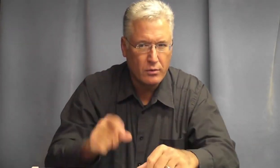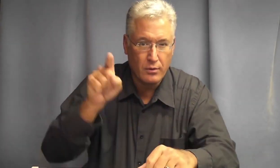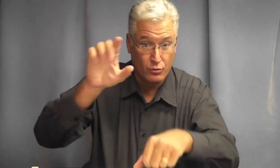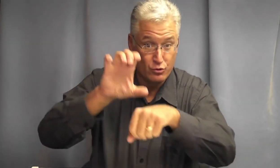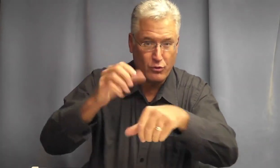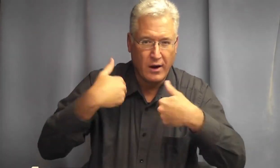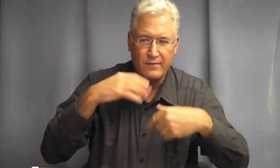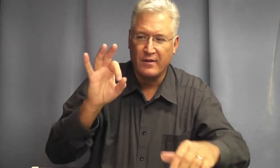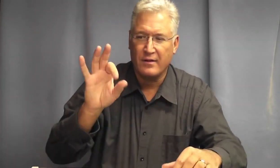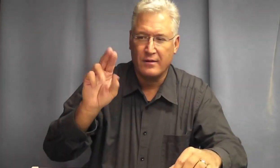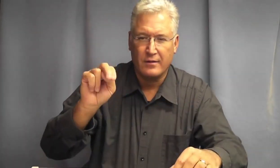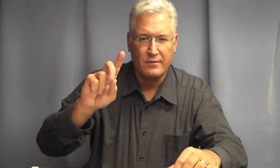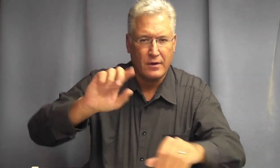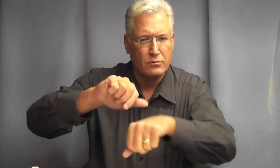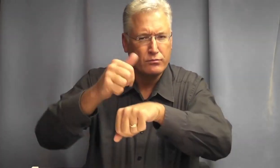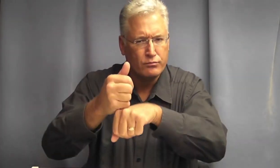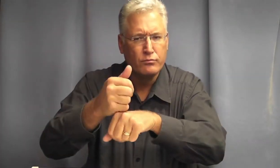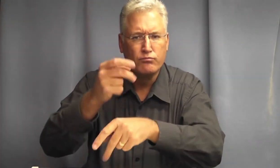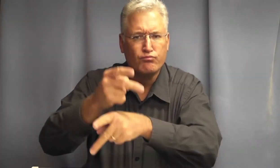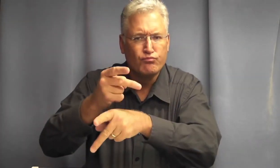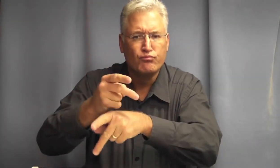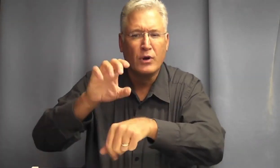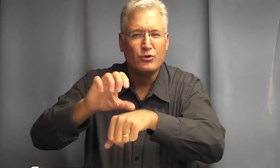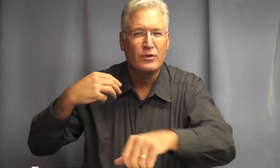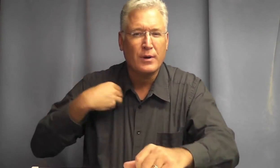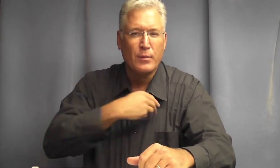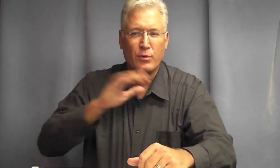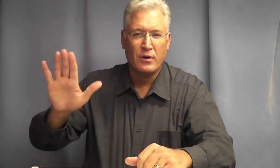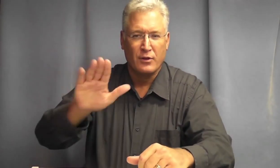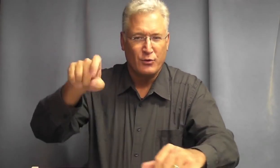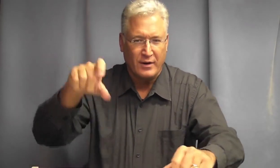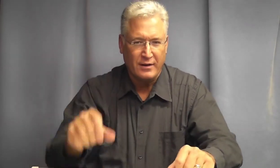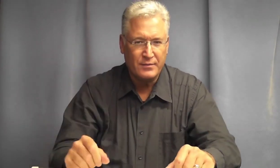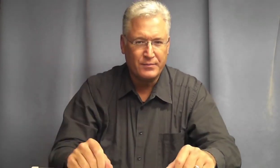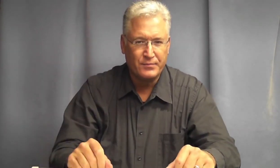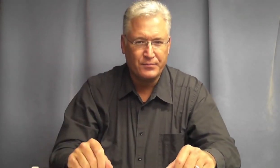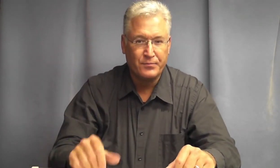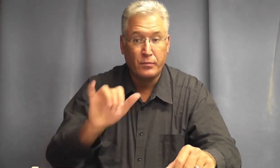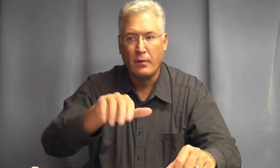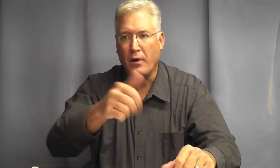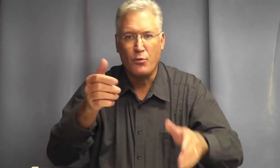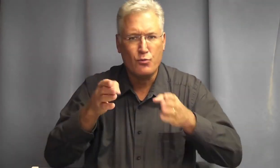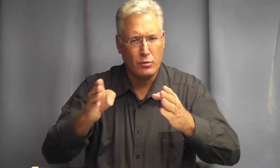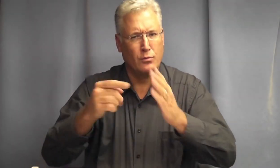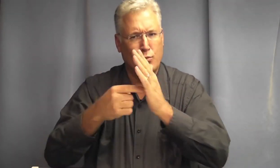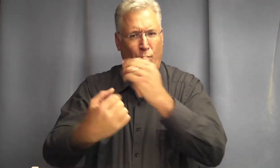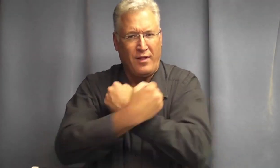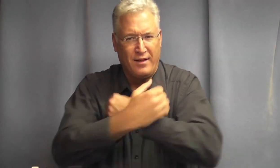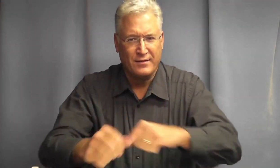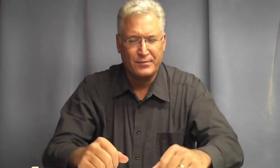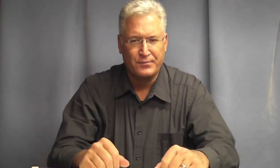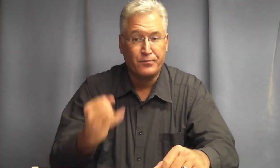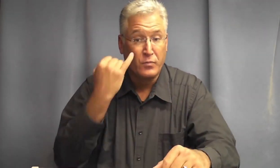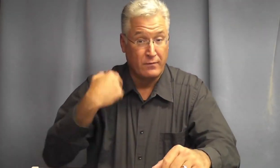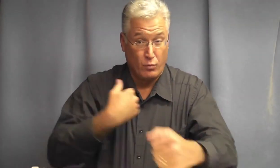Give money, tithe to your church. Help people to spread the gospel, or whatever needs that others